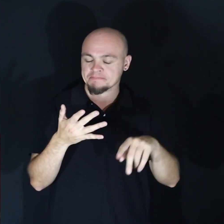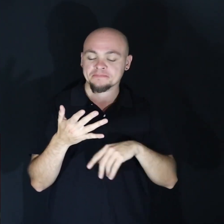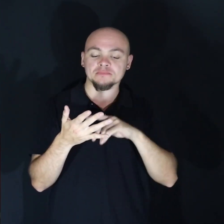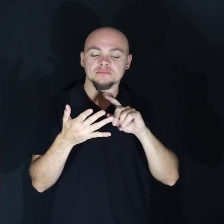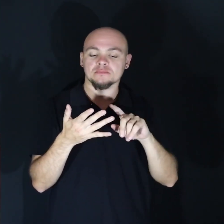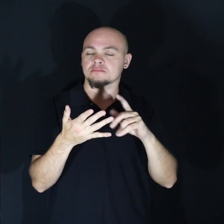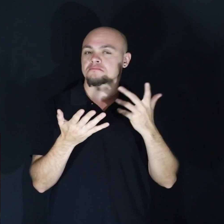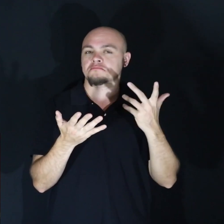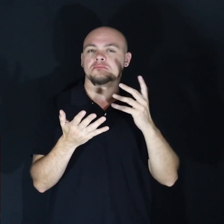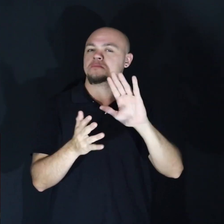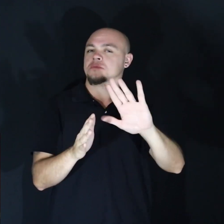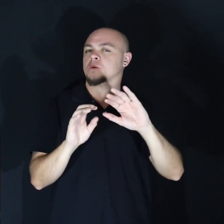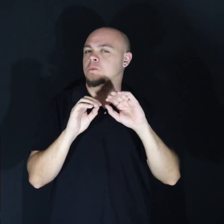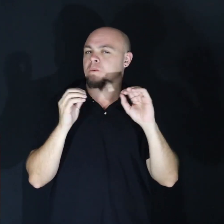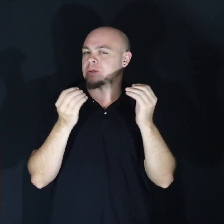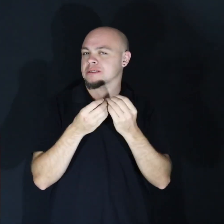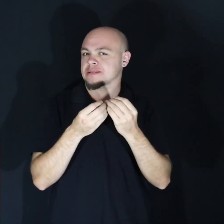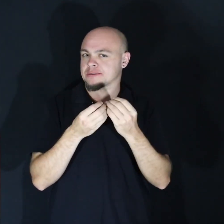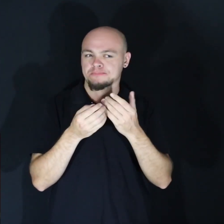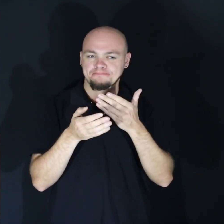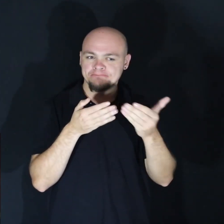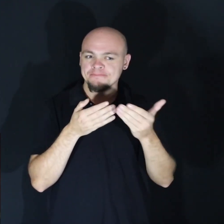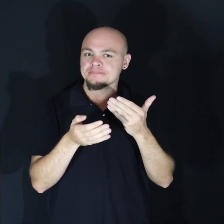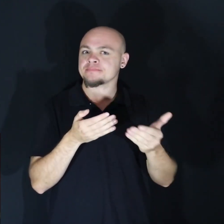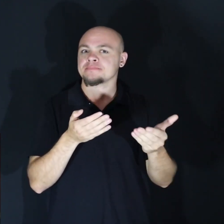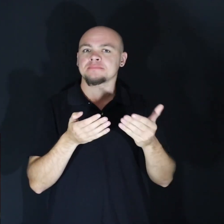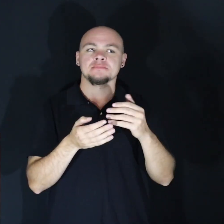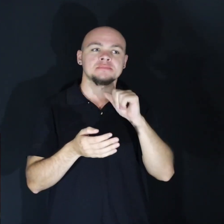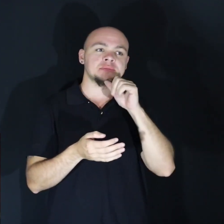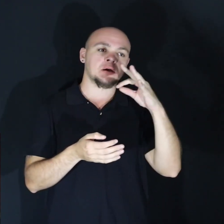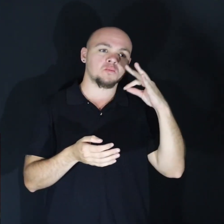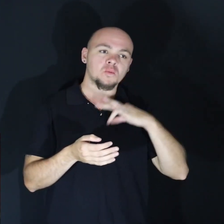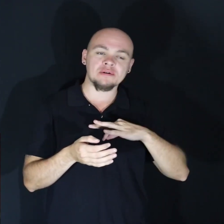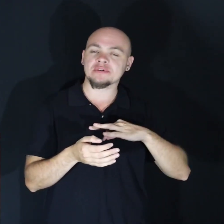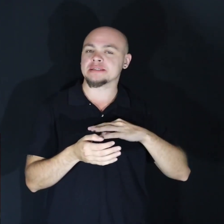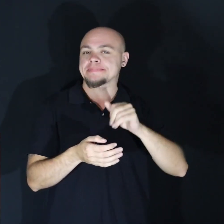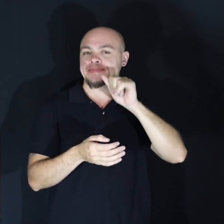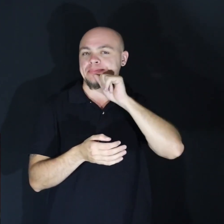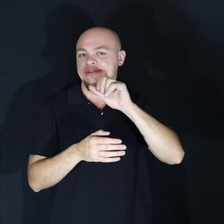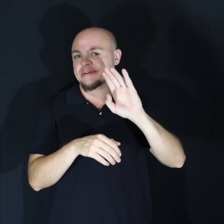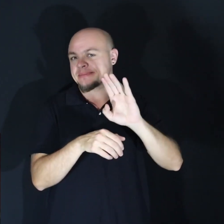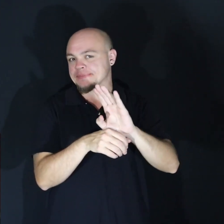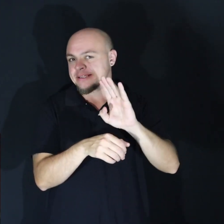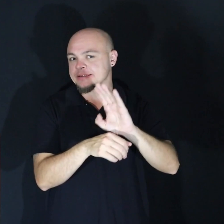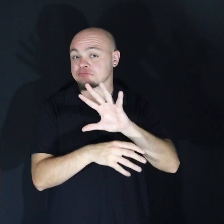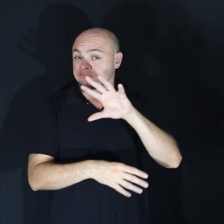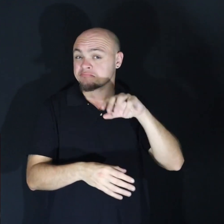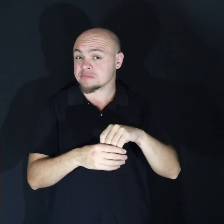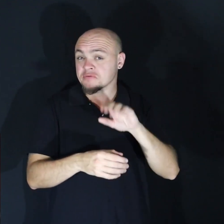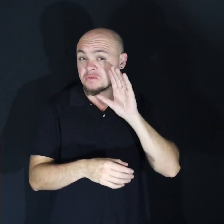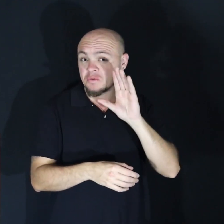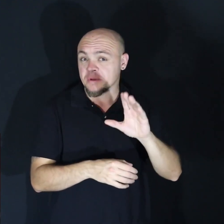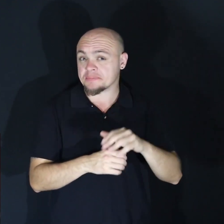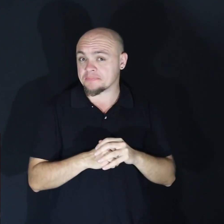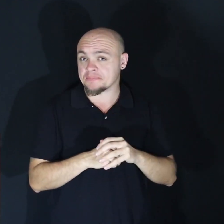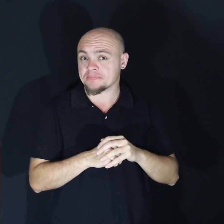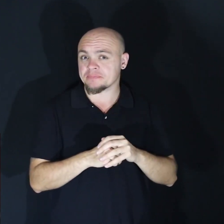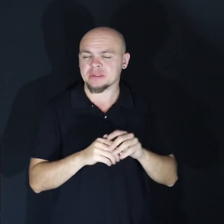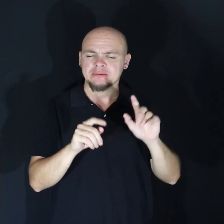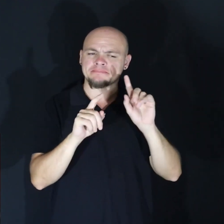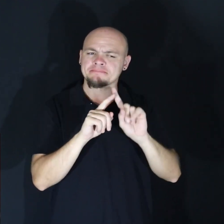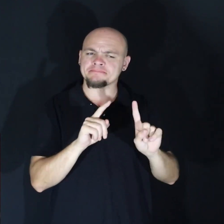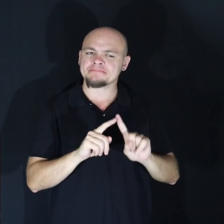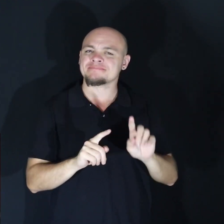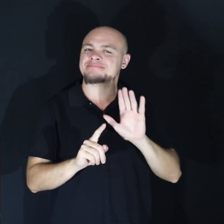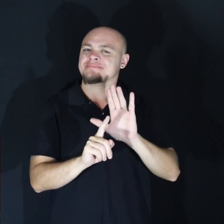In whatever organization a volunteer works, others like nonprofits and privately owned businesses will also be involved. Many of these entities